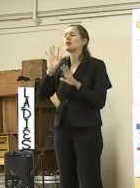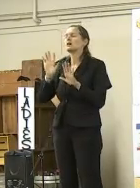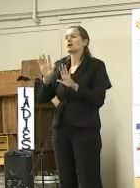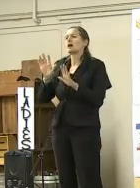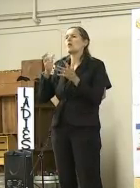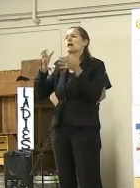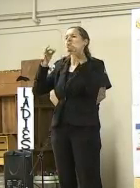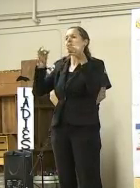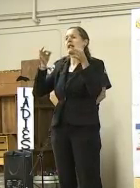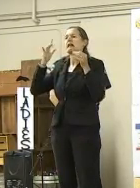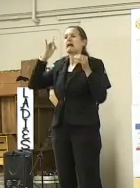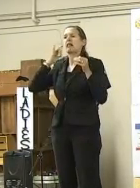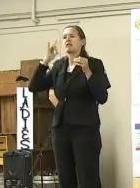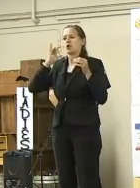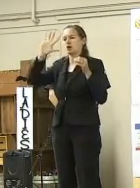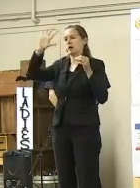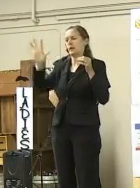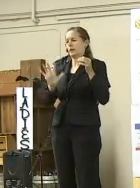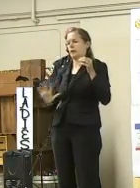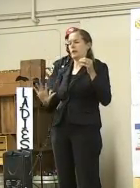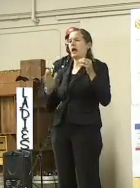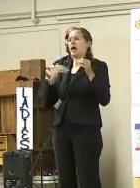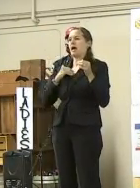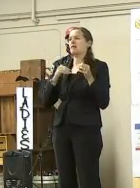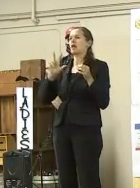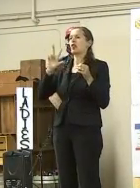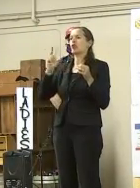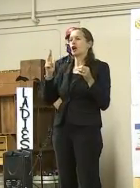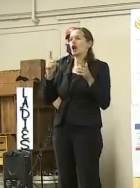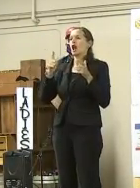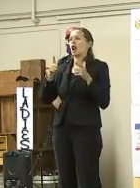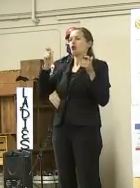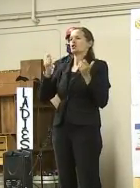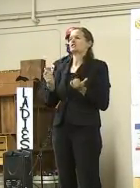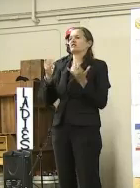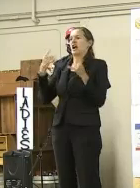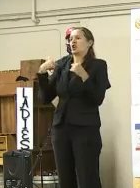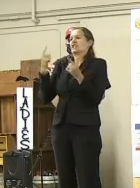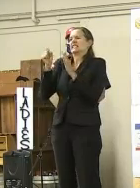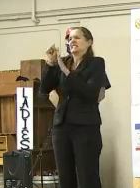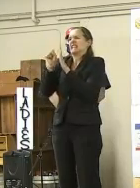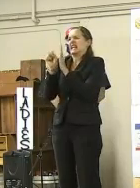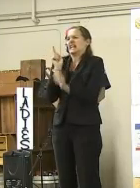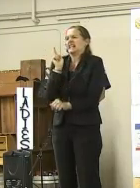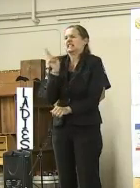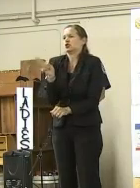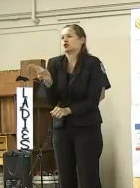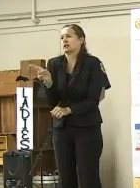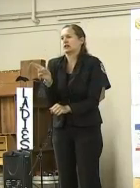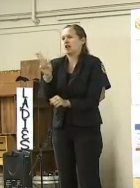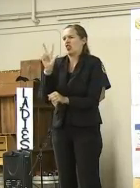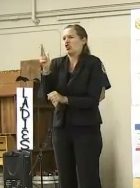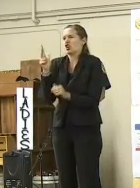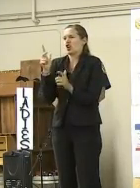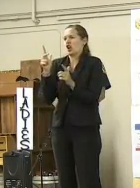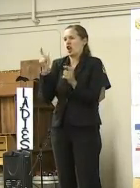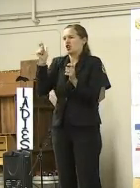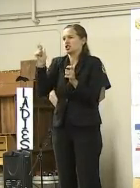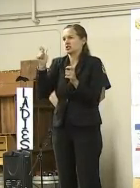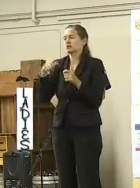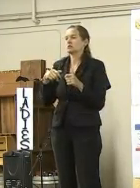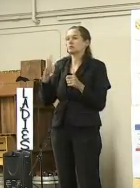third largest fire in state's recorded history. Only 2 years ago, the largest recorded fire